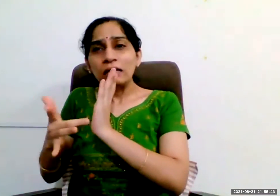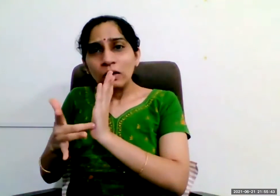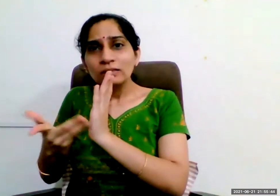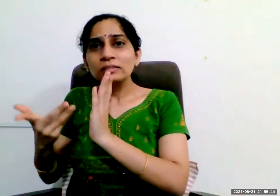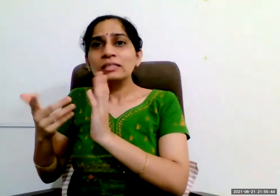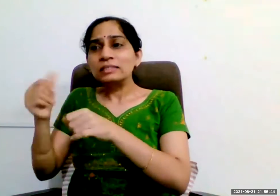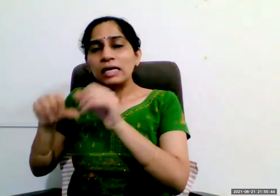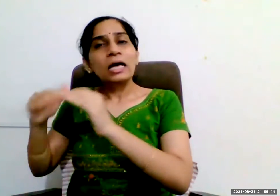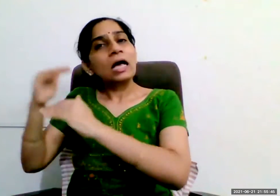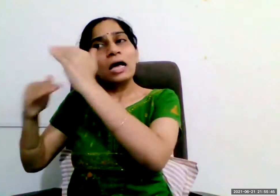sleeping, mating, and defending.